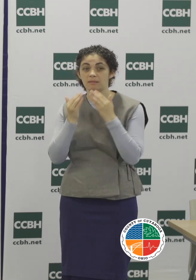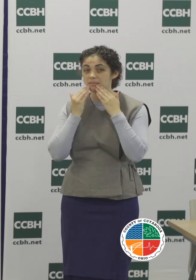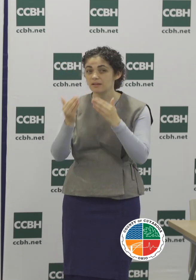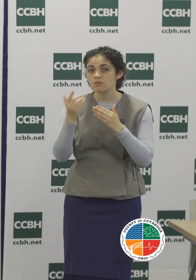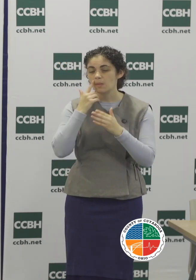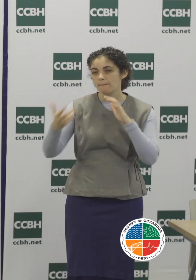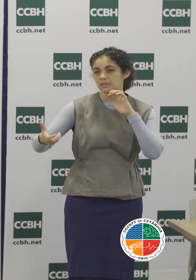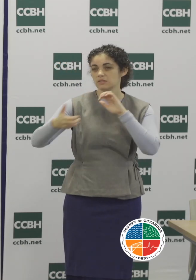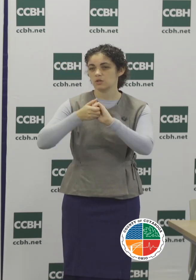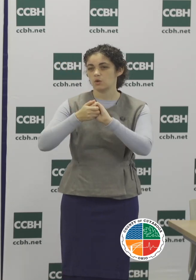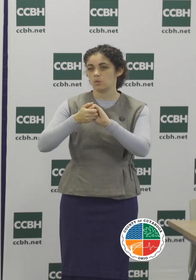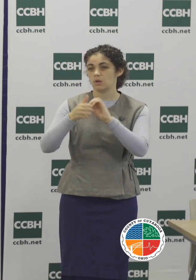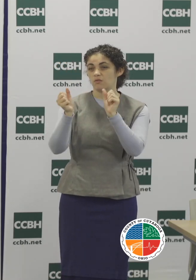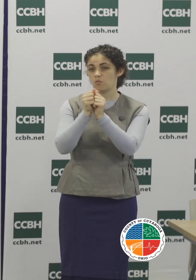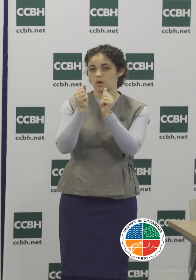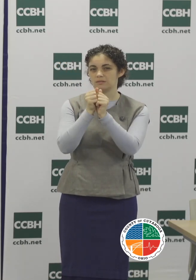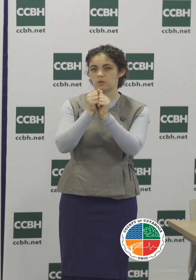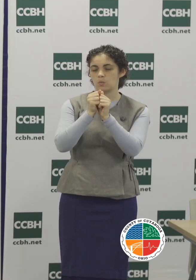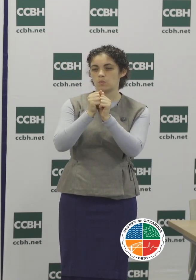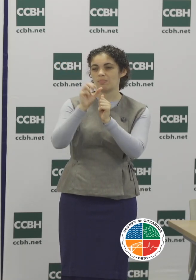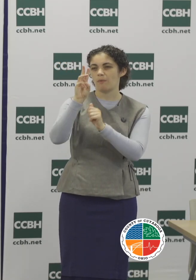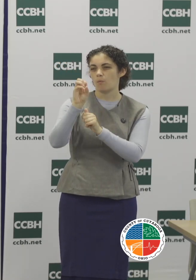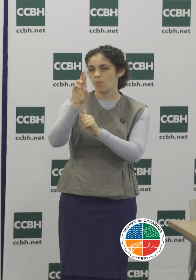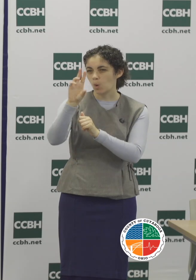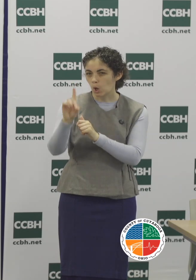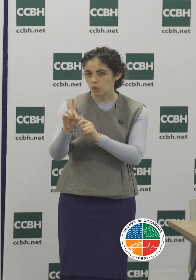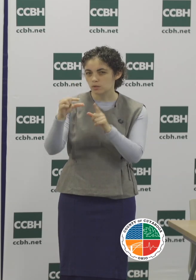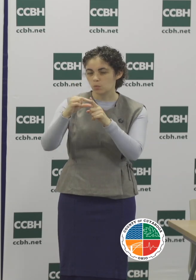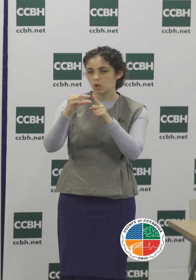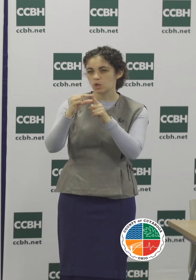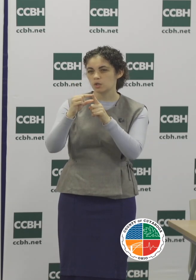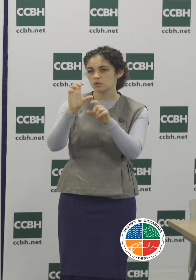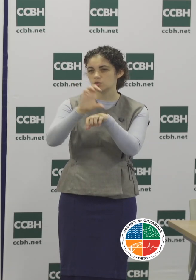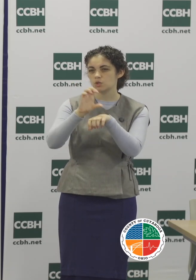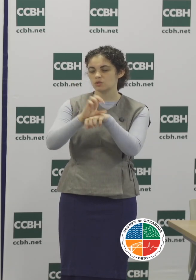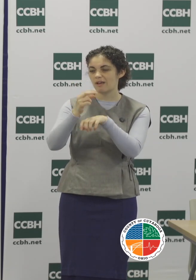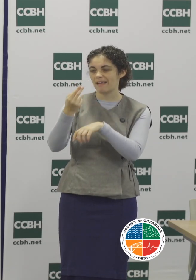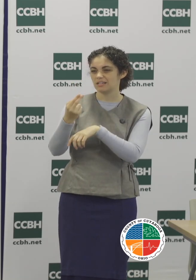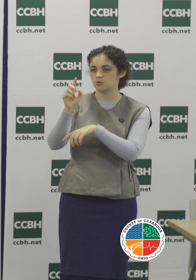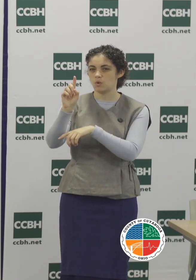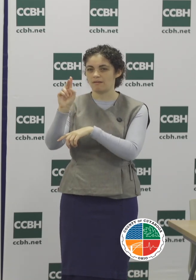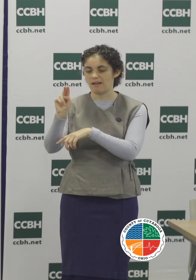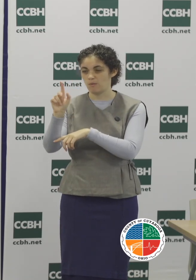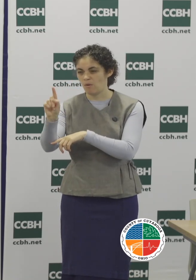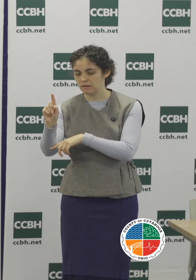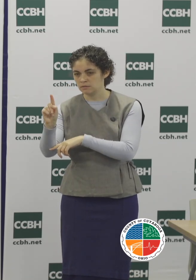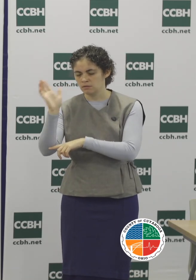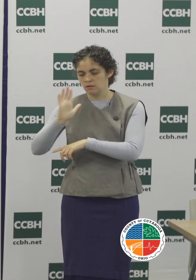that partnership. We've worked with the Word Church in the past during H1N1 times, which seems like so long ago.